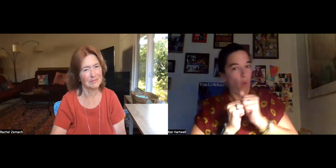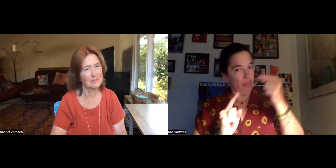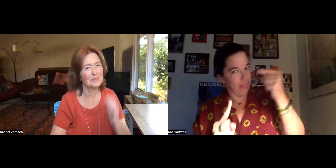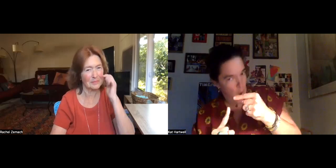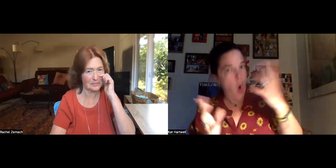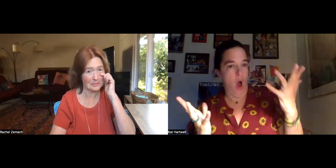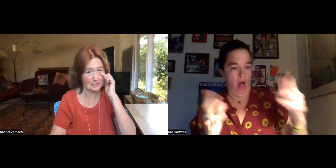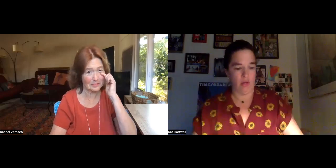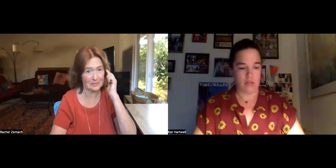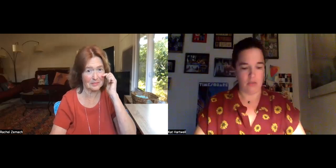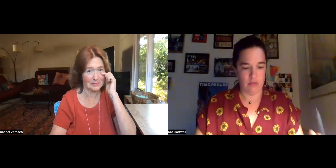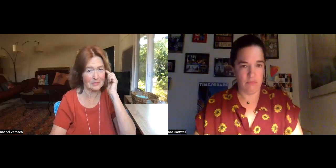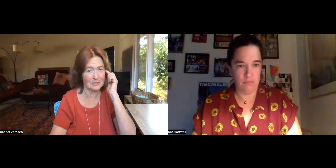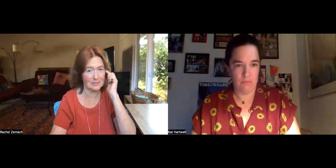with the girl? I